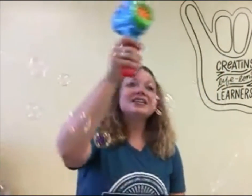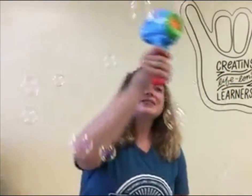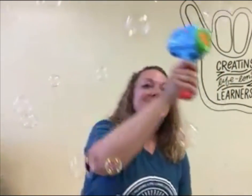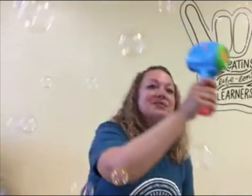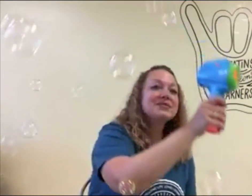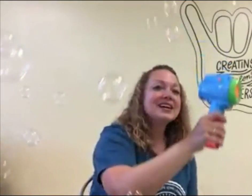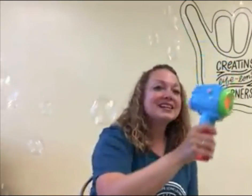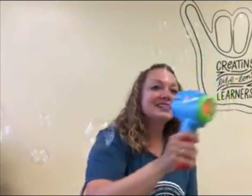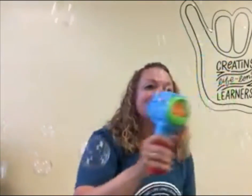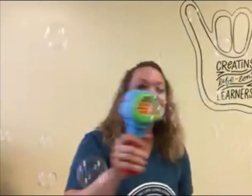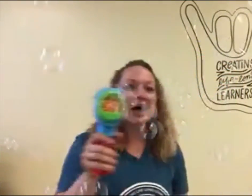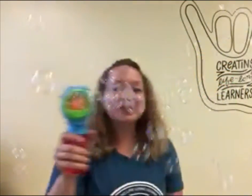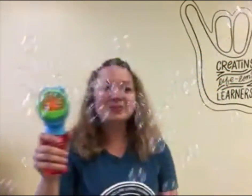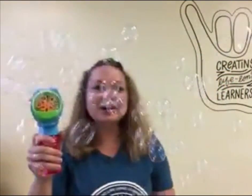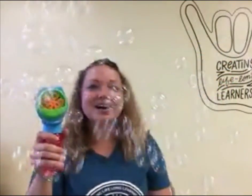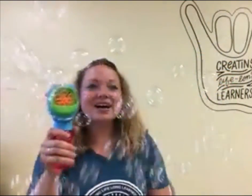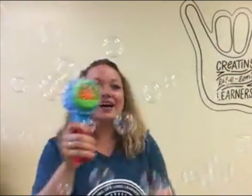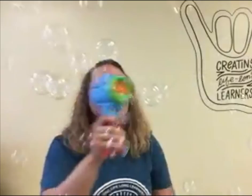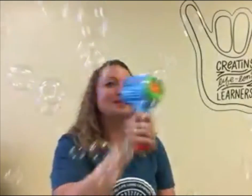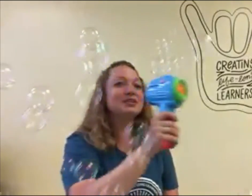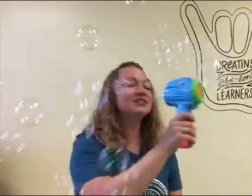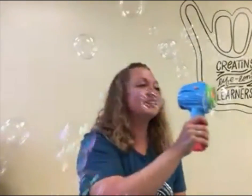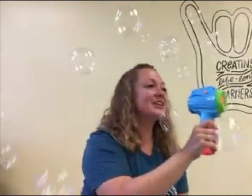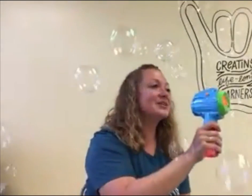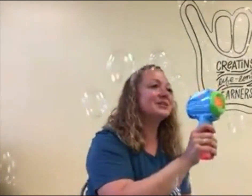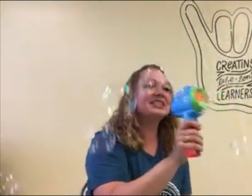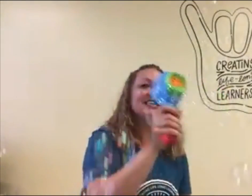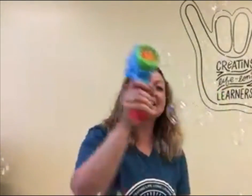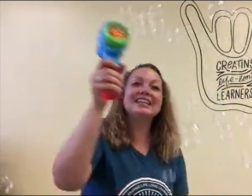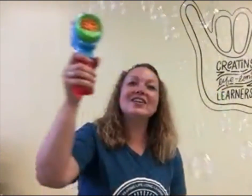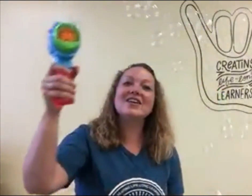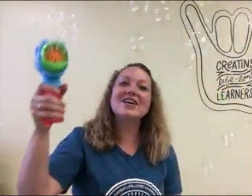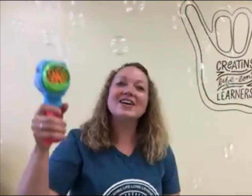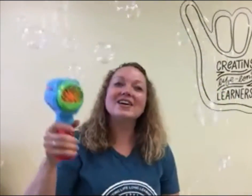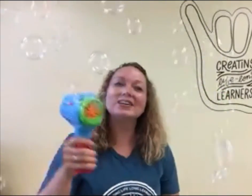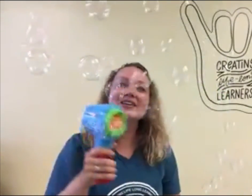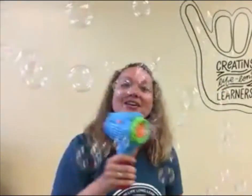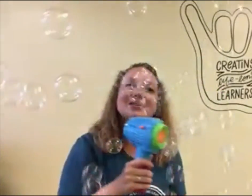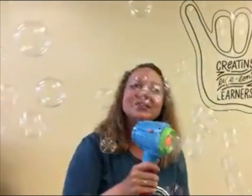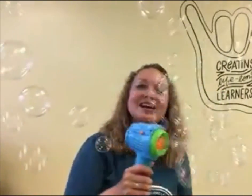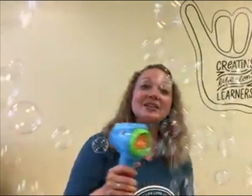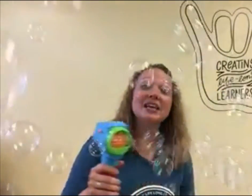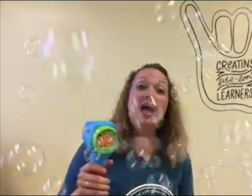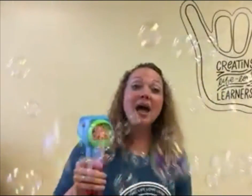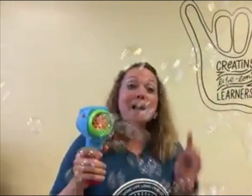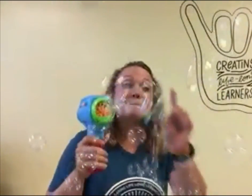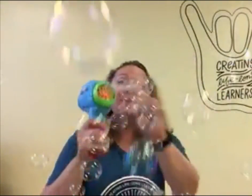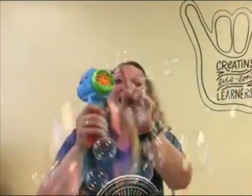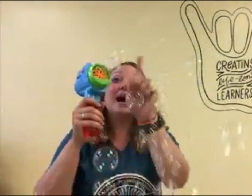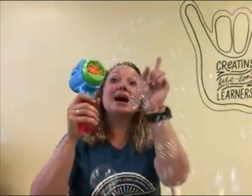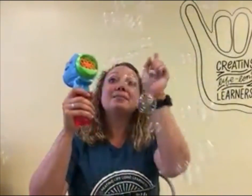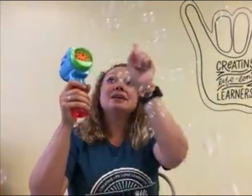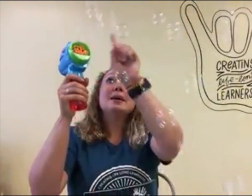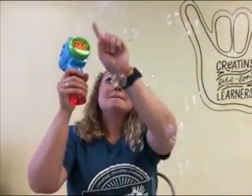around. Bubbles floating all around. Pop,